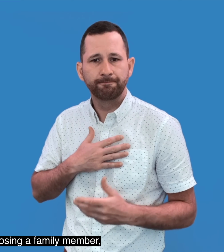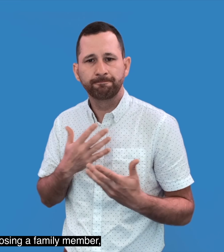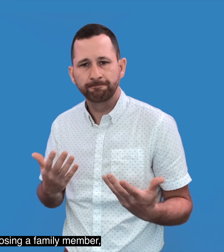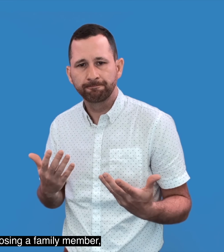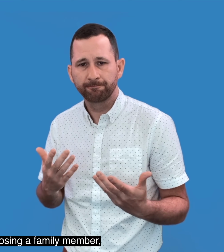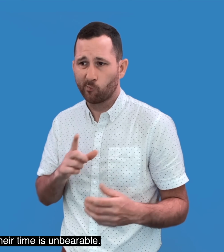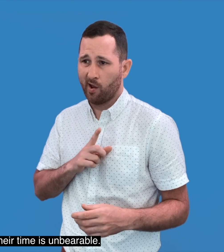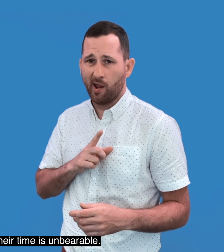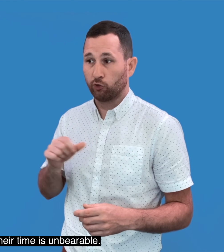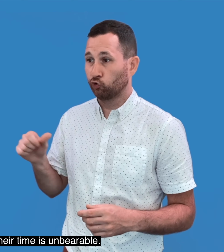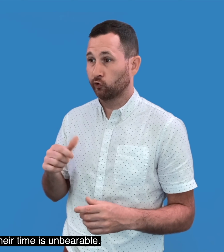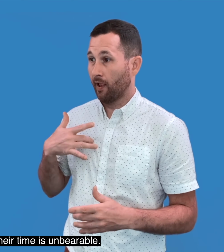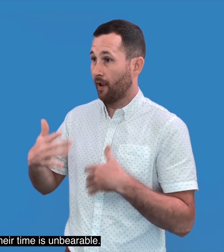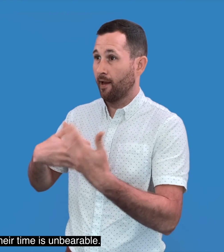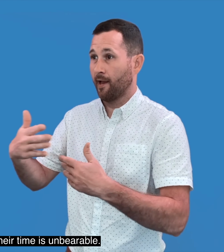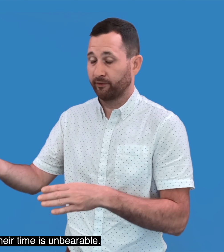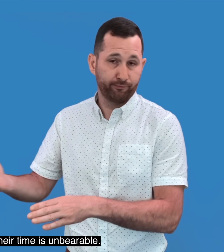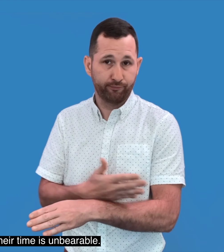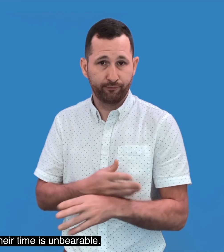member well before their time is unbearable.